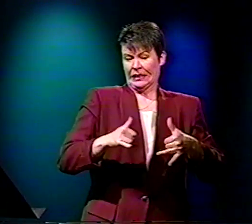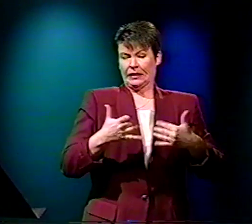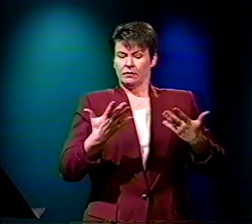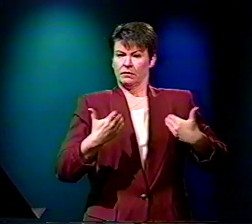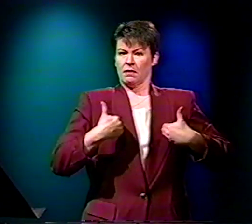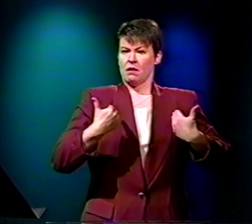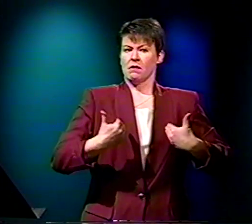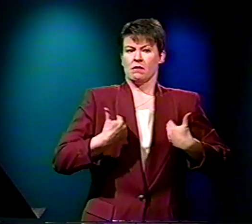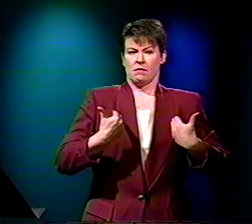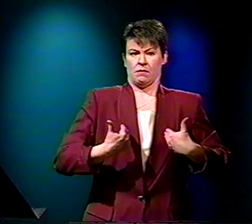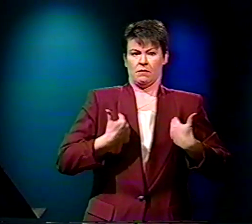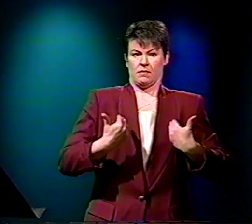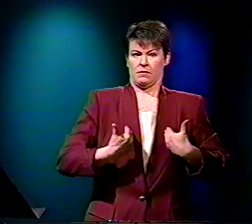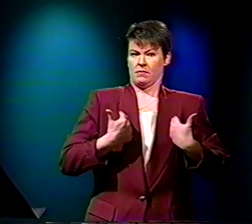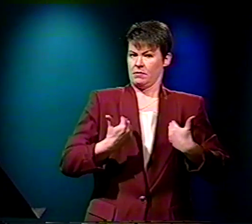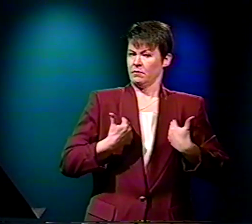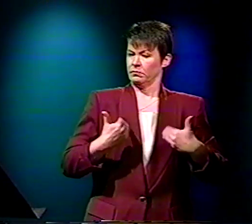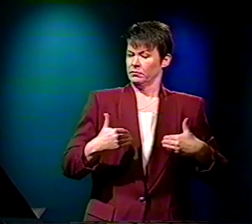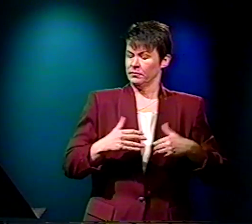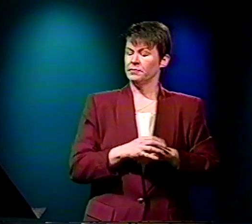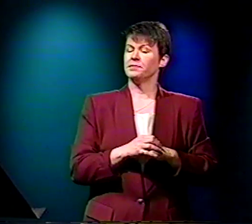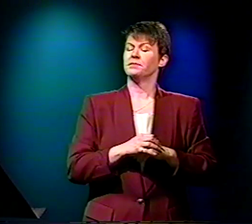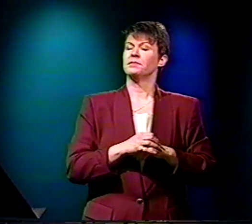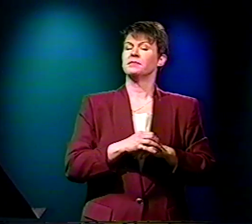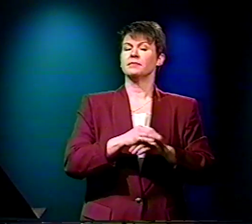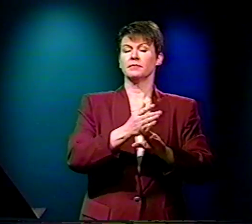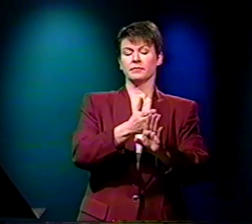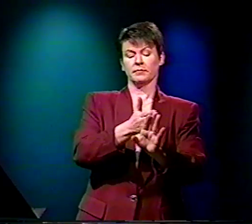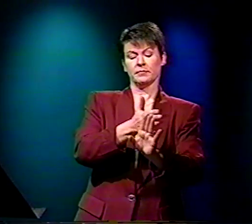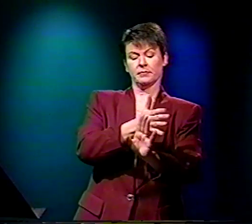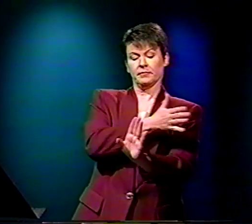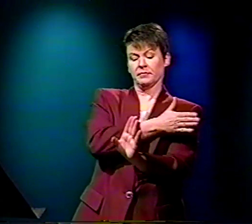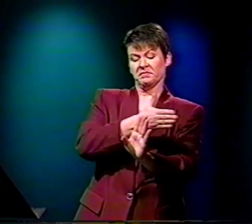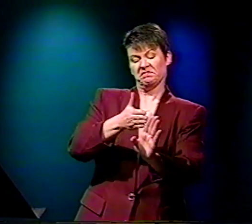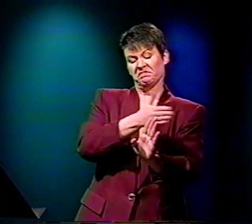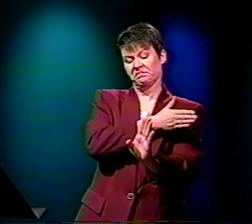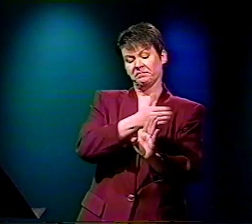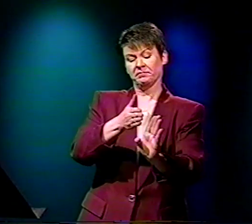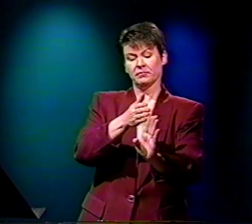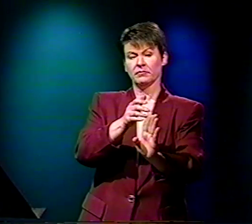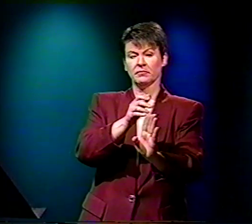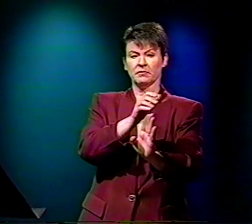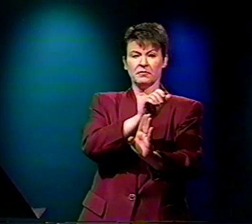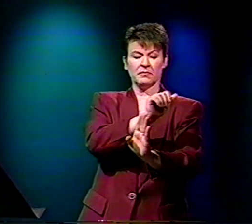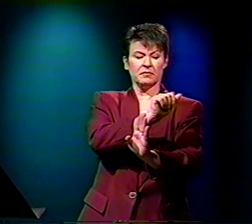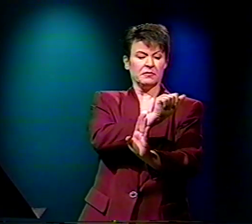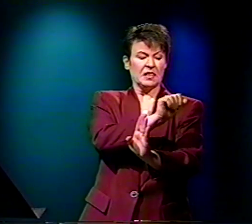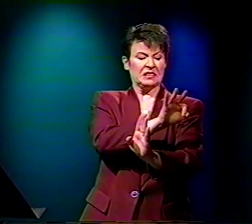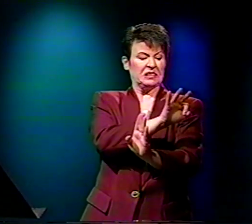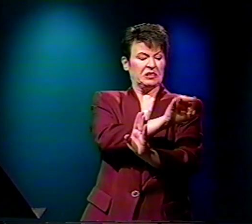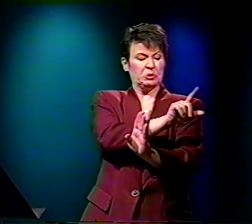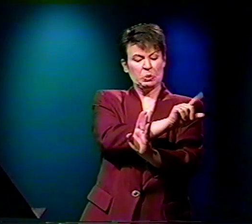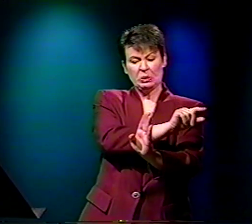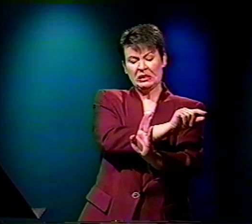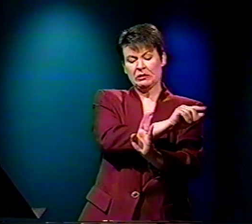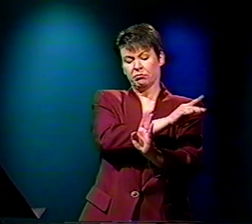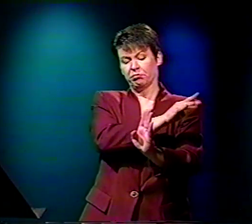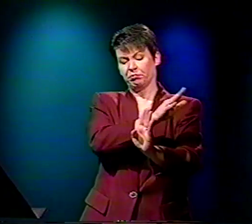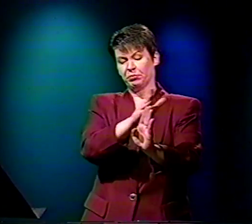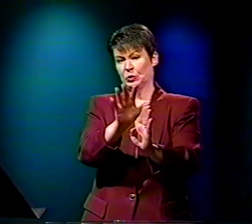interpreting field, interpreting is still a very young profession. If we take a look at the early years, say